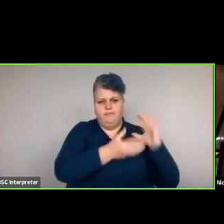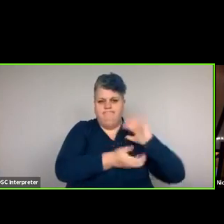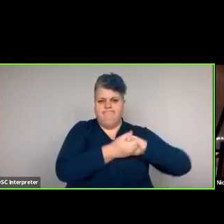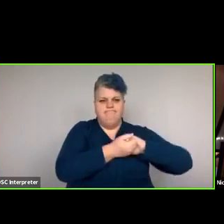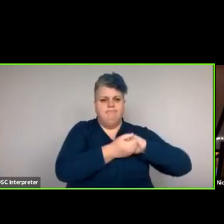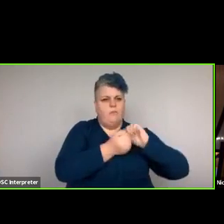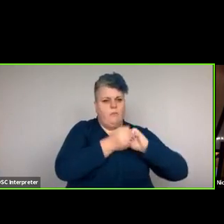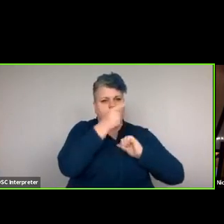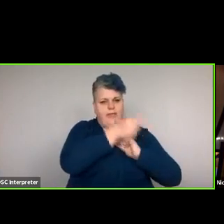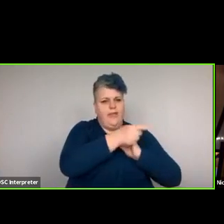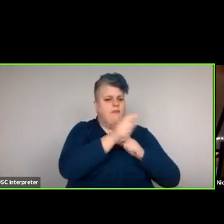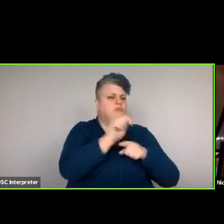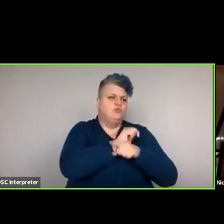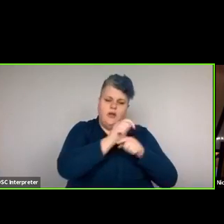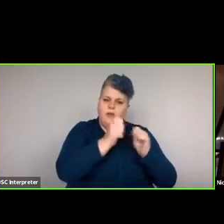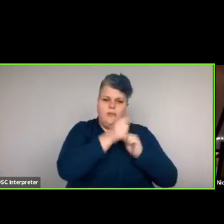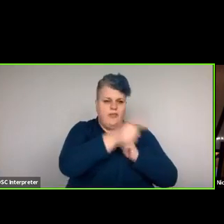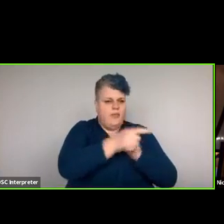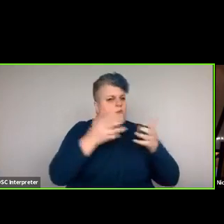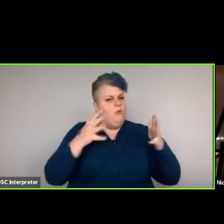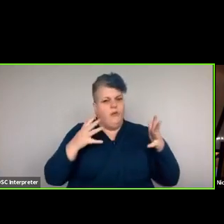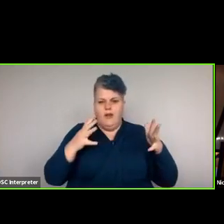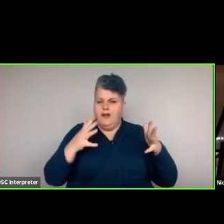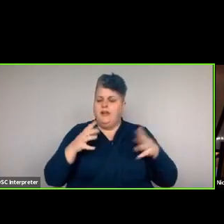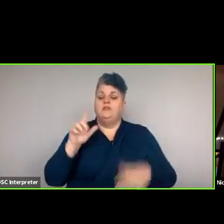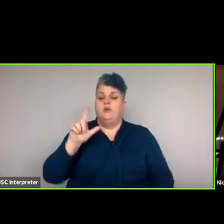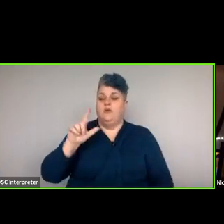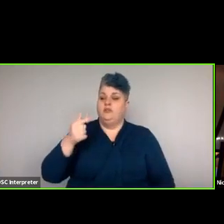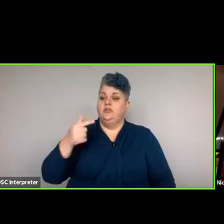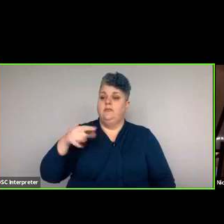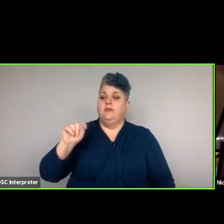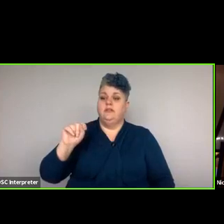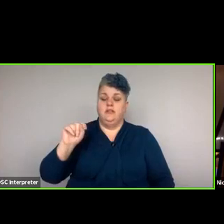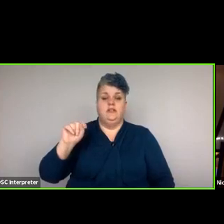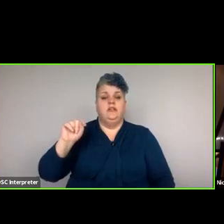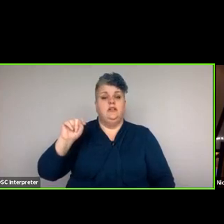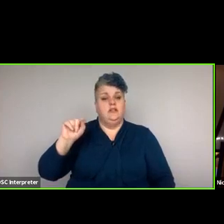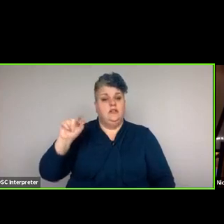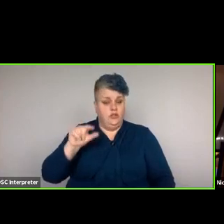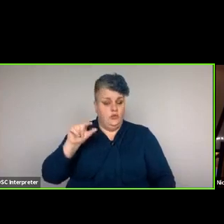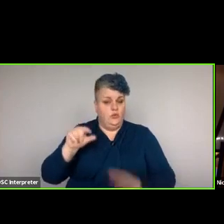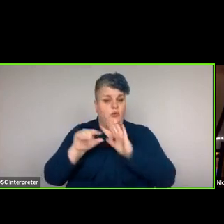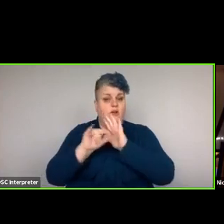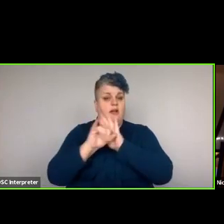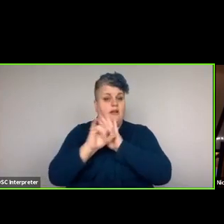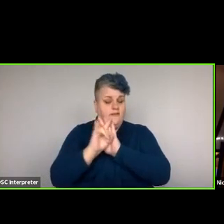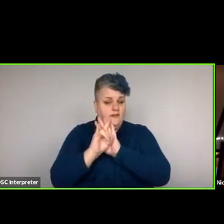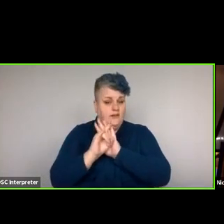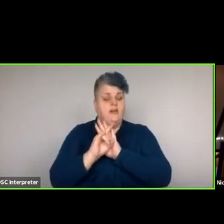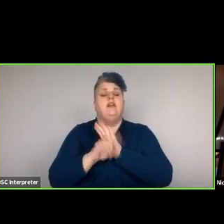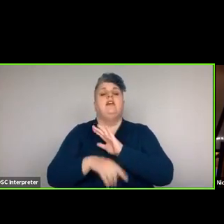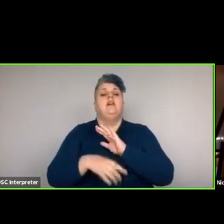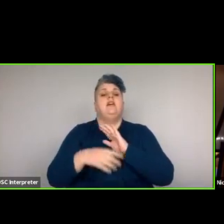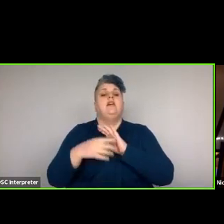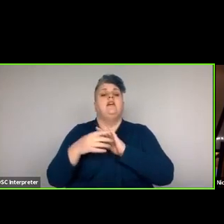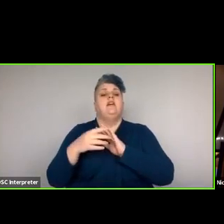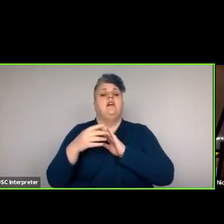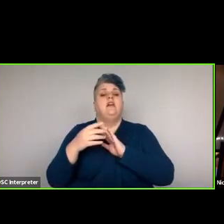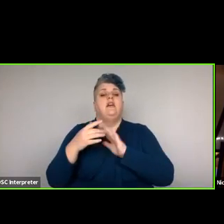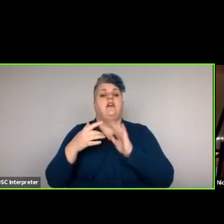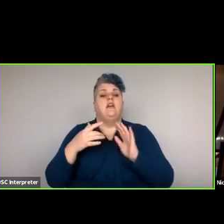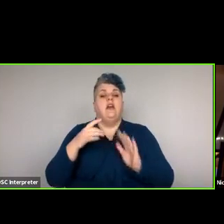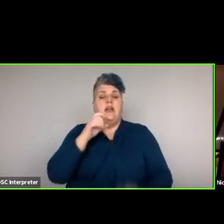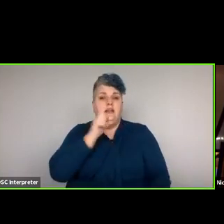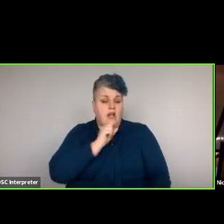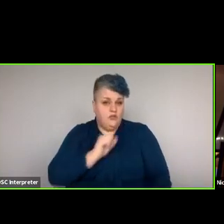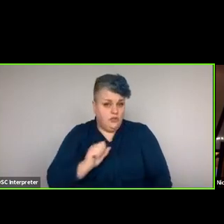Area Office on Aging already. So if you're LGBTQ identifying and you're looking in your, in your of the